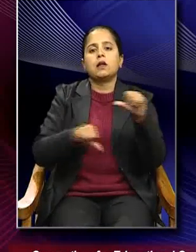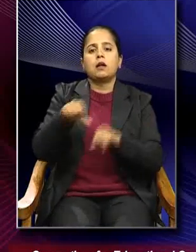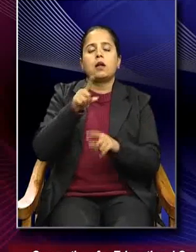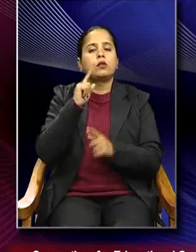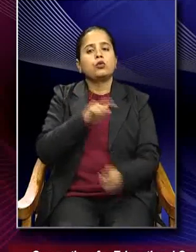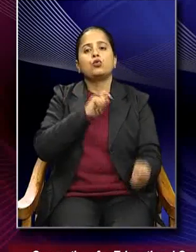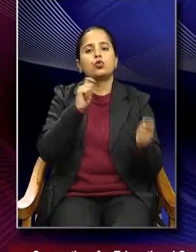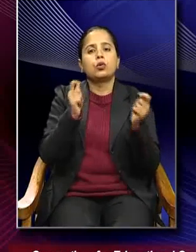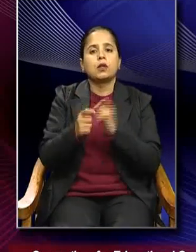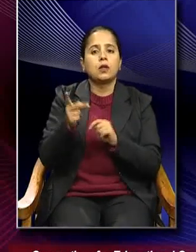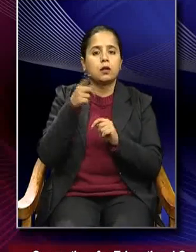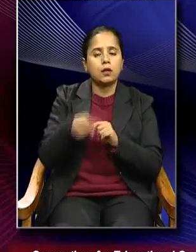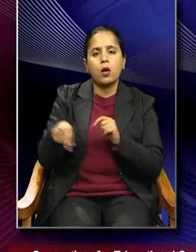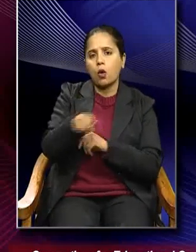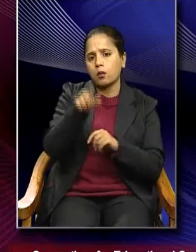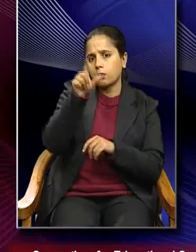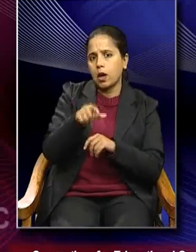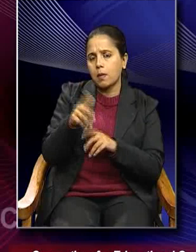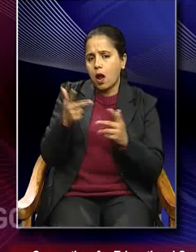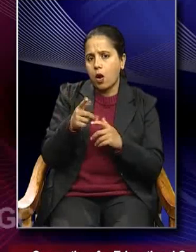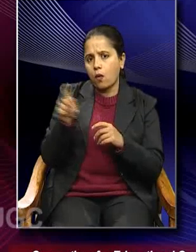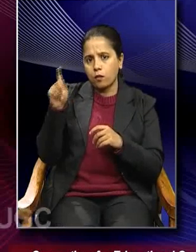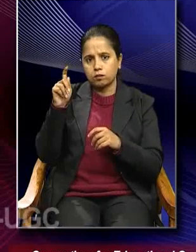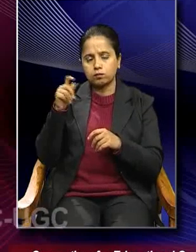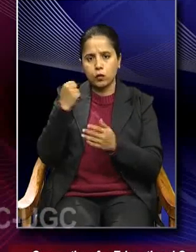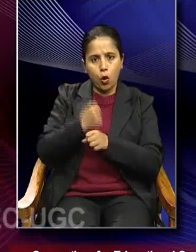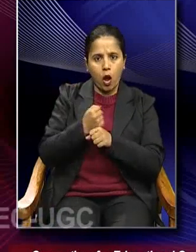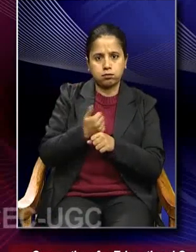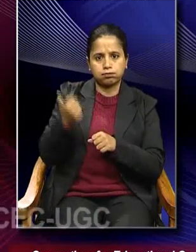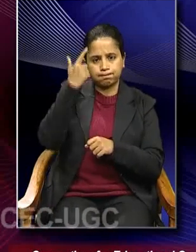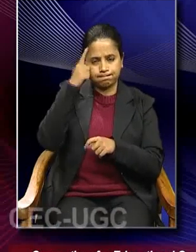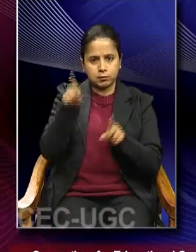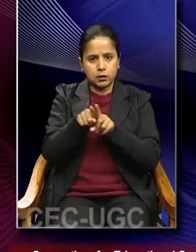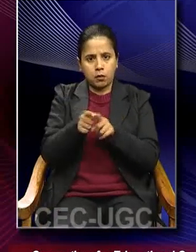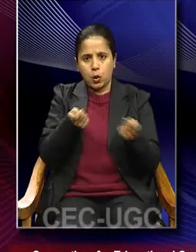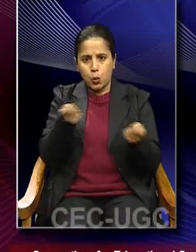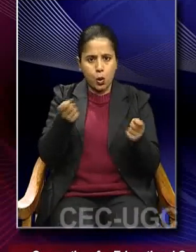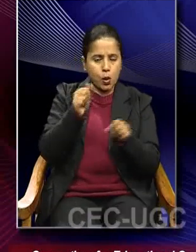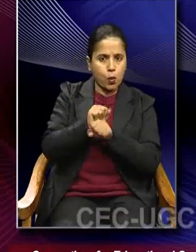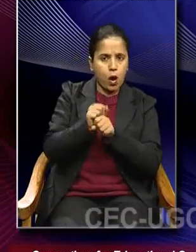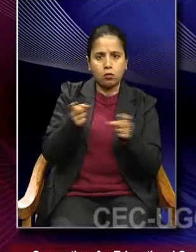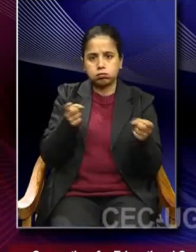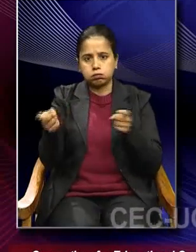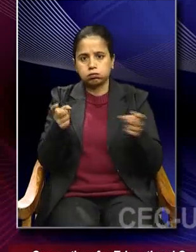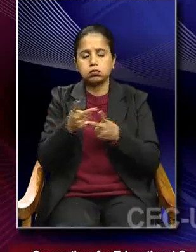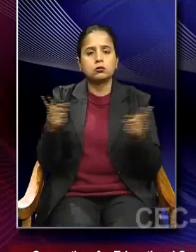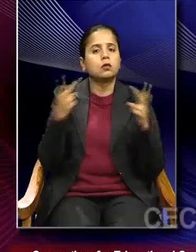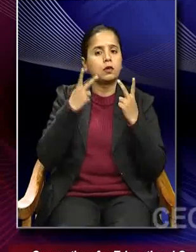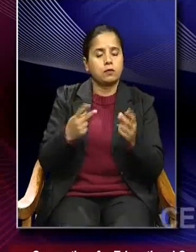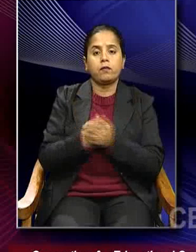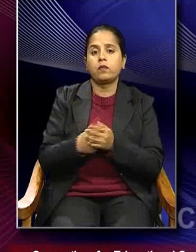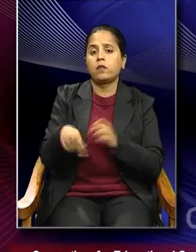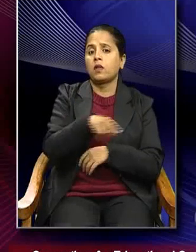turned into a bureaucrat. It functions like a bureaucracy. And in that context, there is